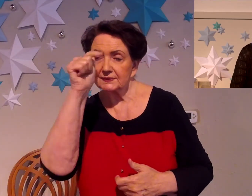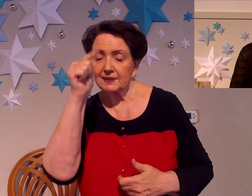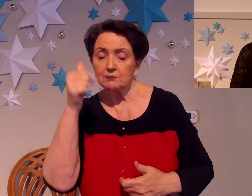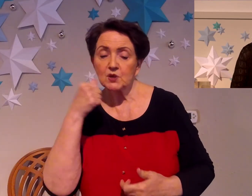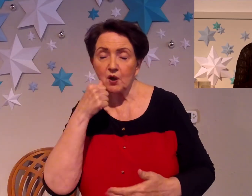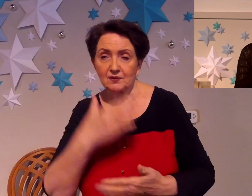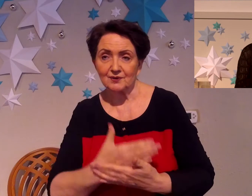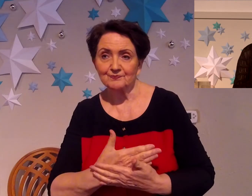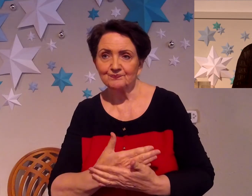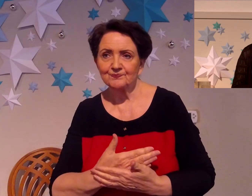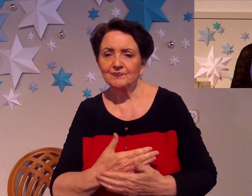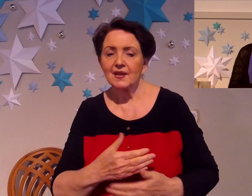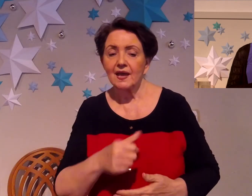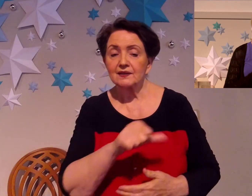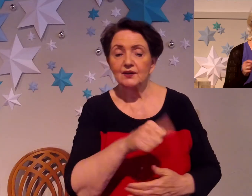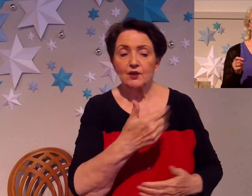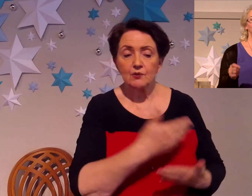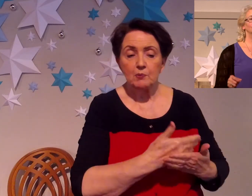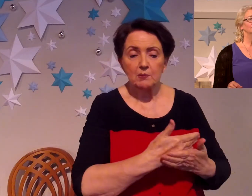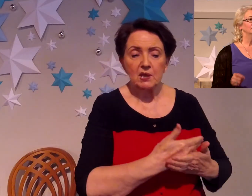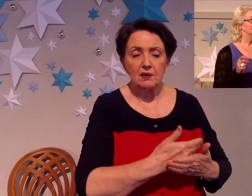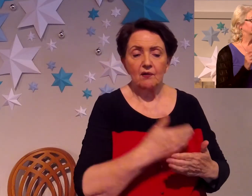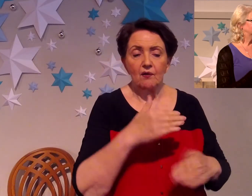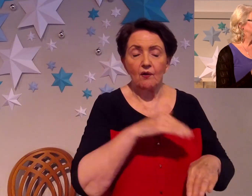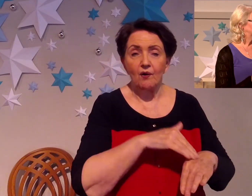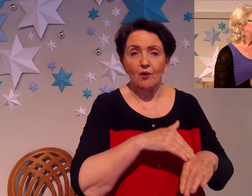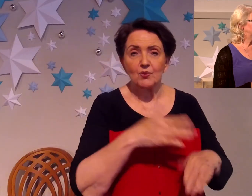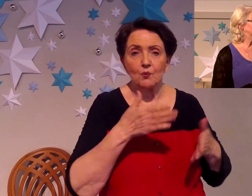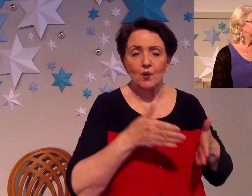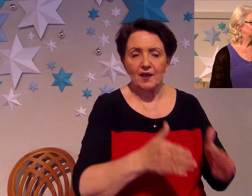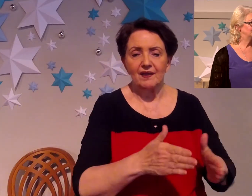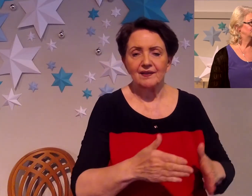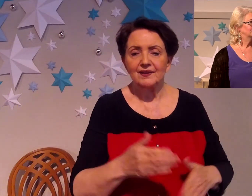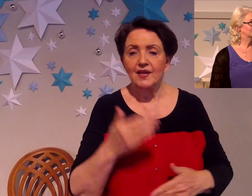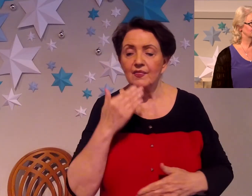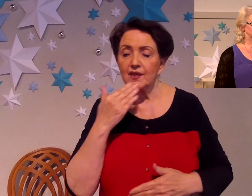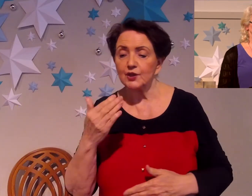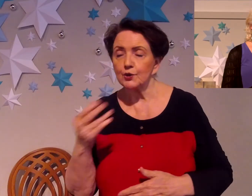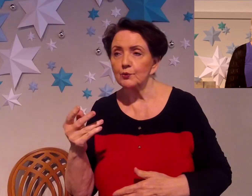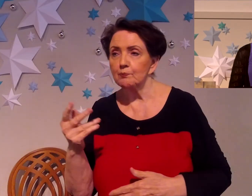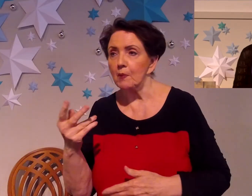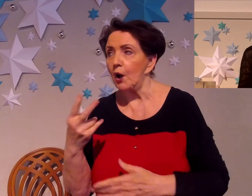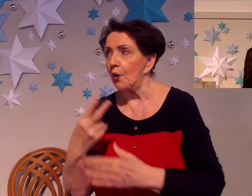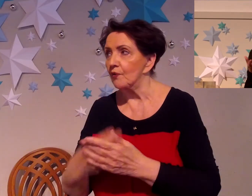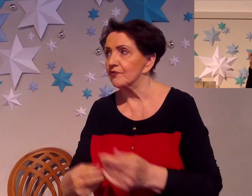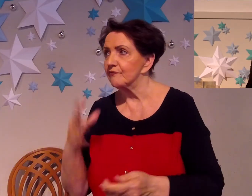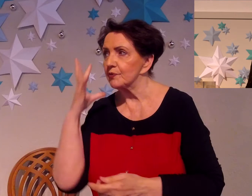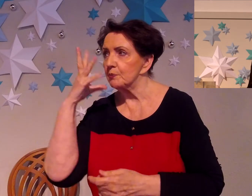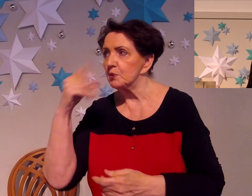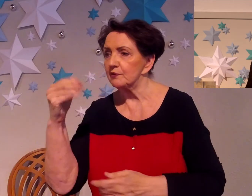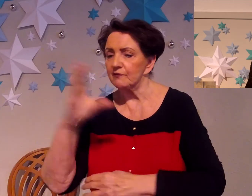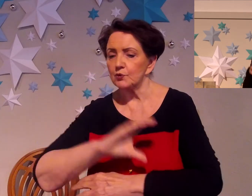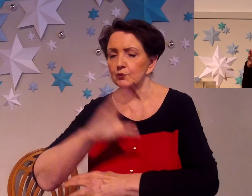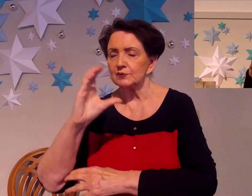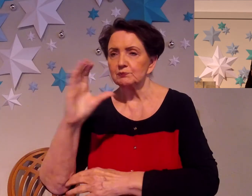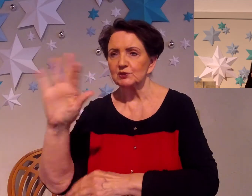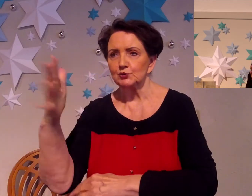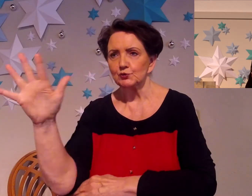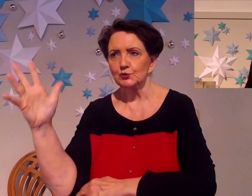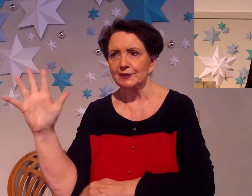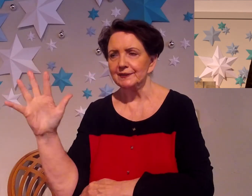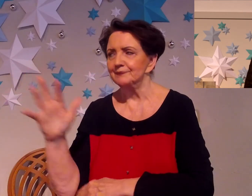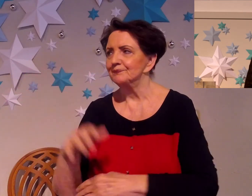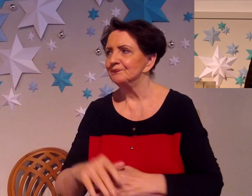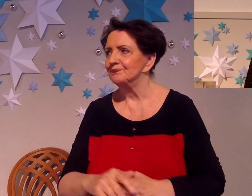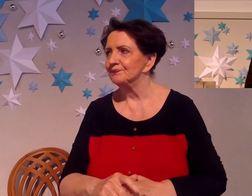way. And he texted me, thank you, Karen and Petra, for the beautiful Christmas tree. We gifted them with a